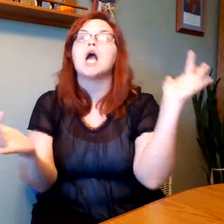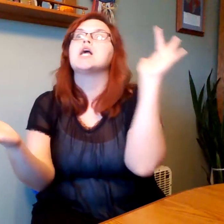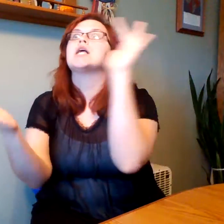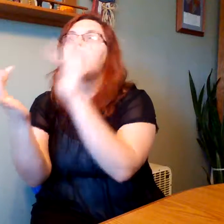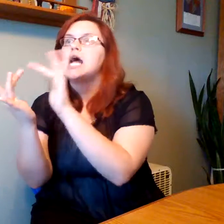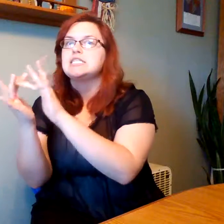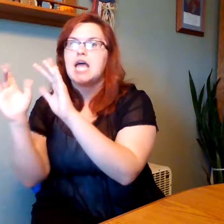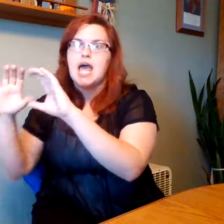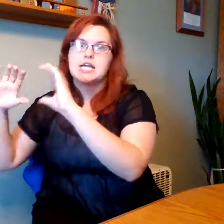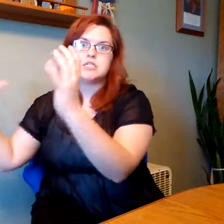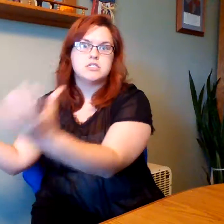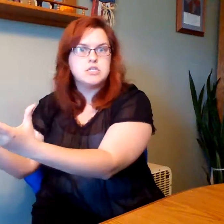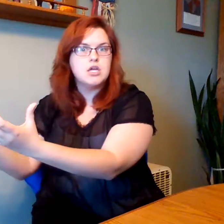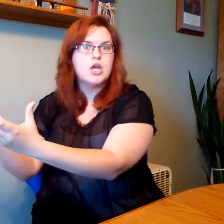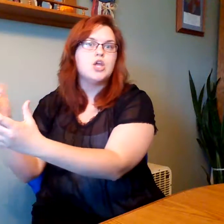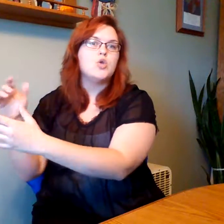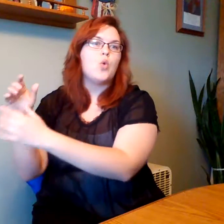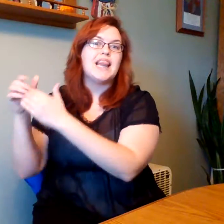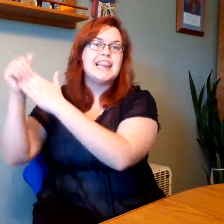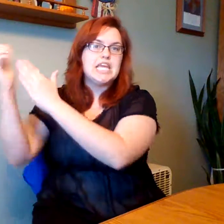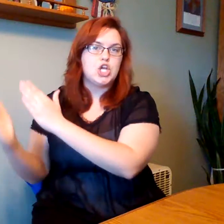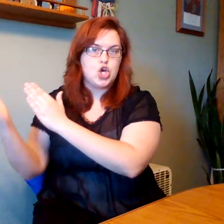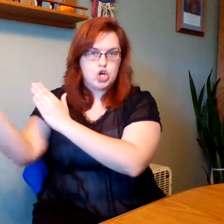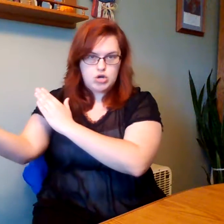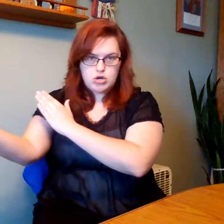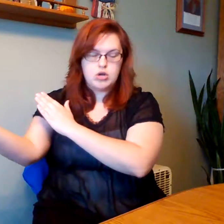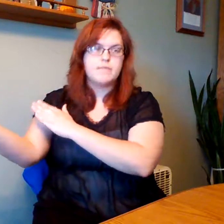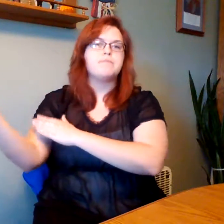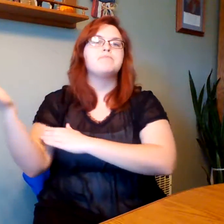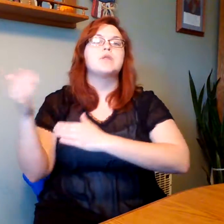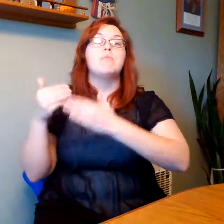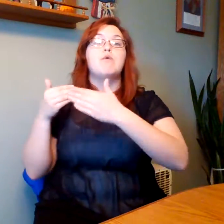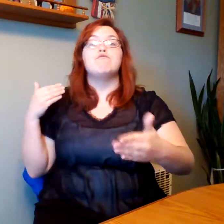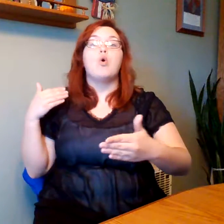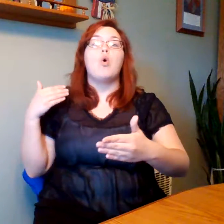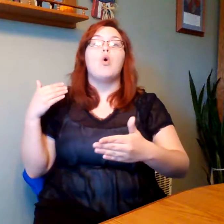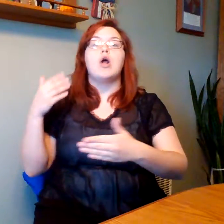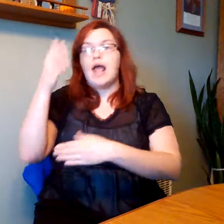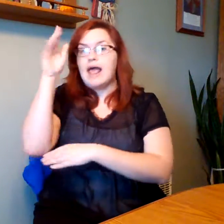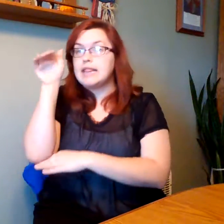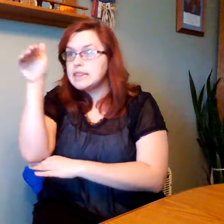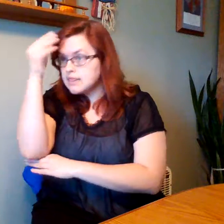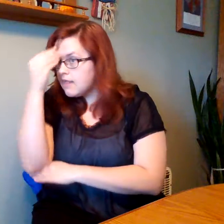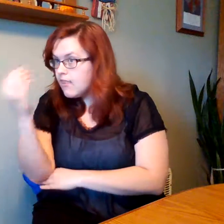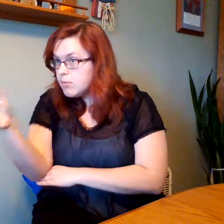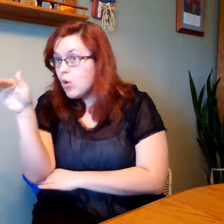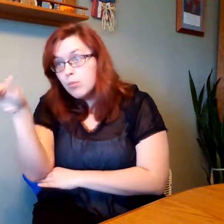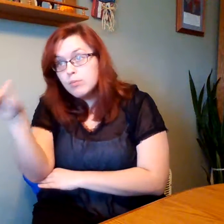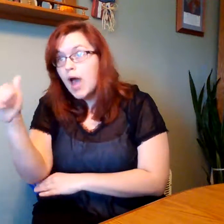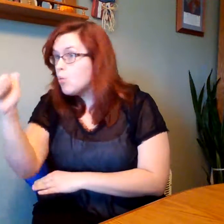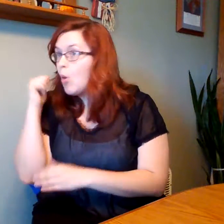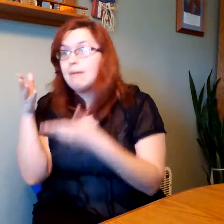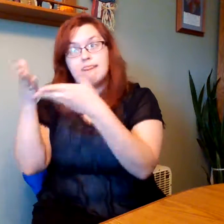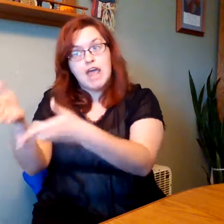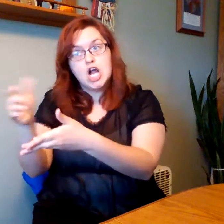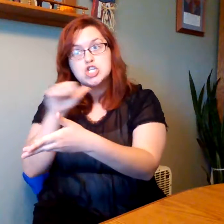those names to the website probably later today. Okay? So that should be fairly clear.